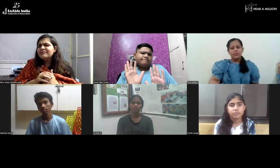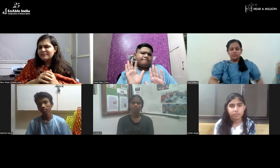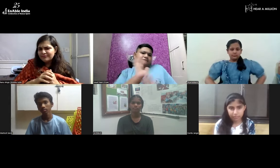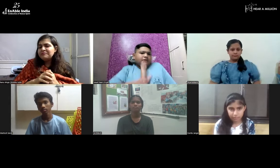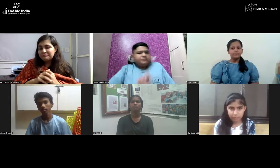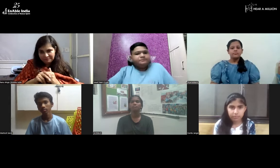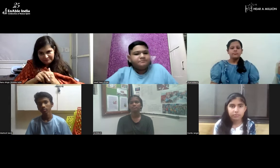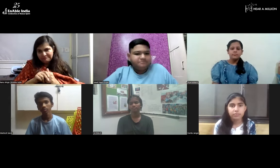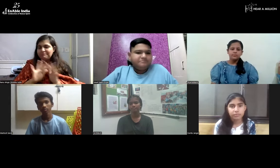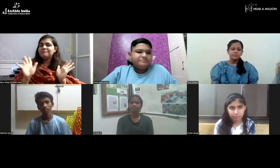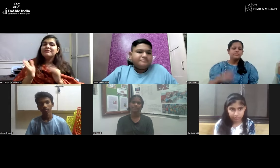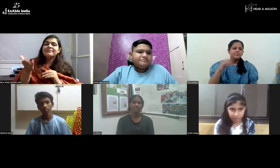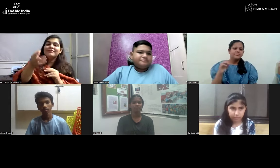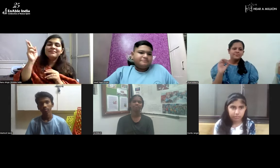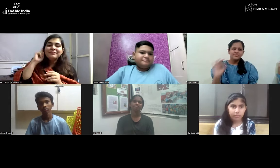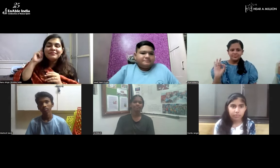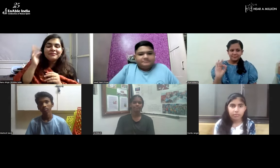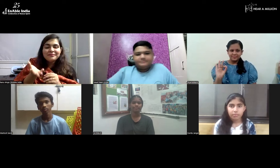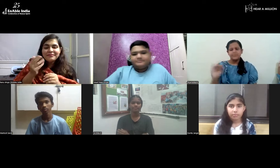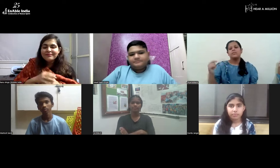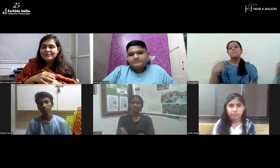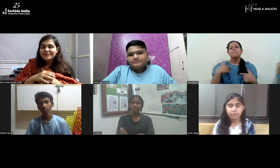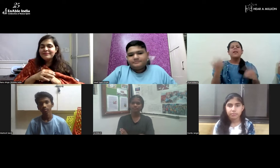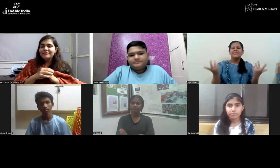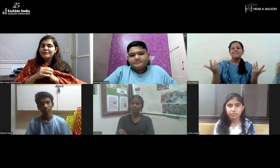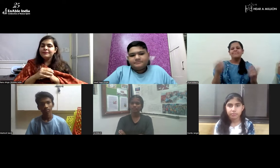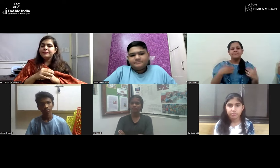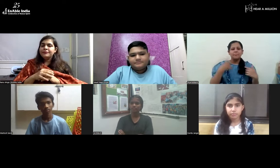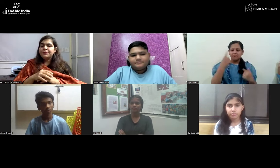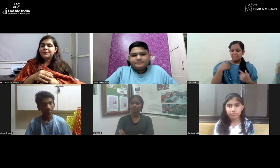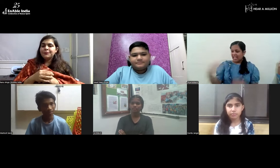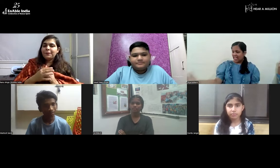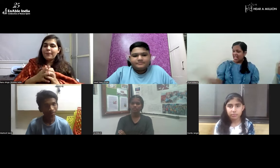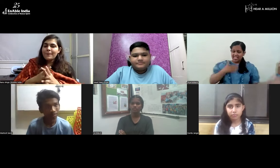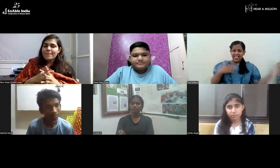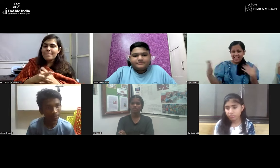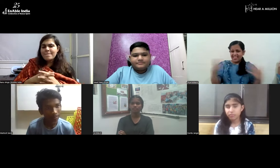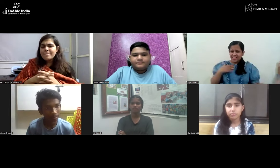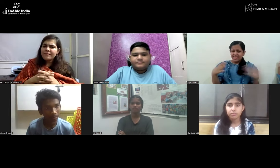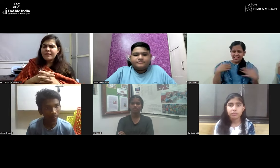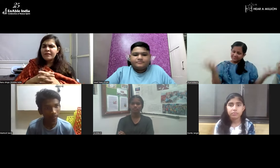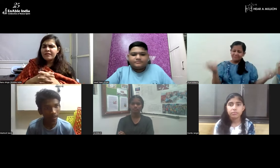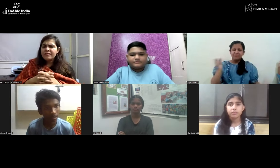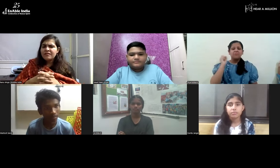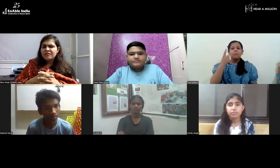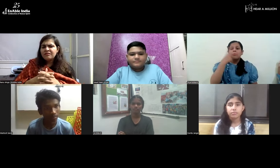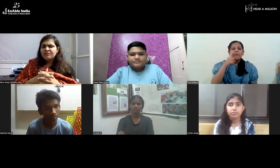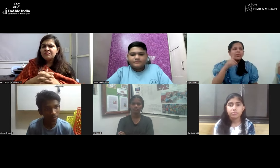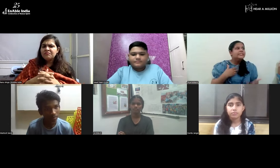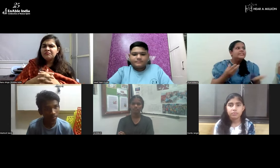done. You're done, Mantush. Yes, Okay. yes, yes. Thank you. Uh, Kavita. Kavita. Kavita.